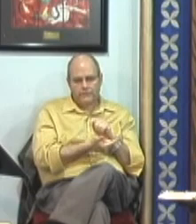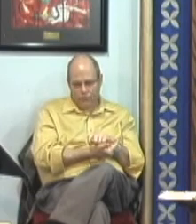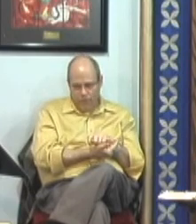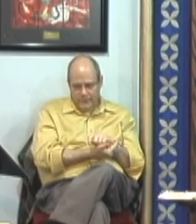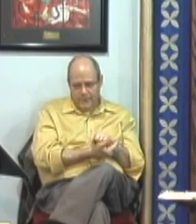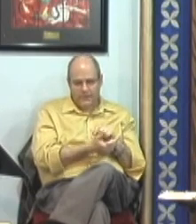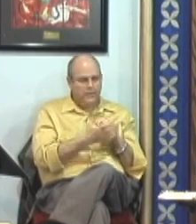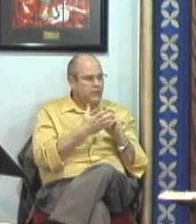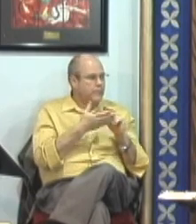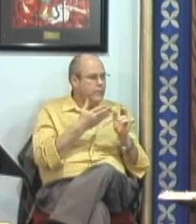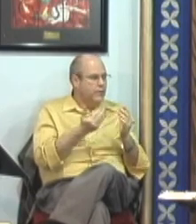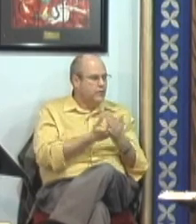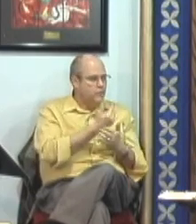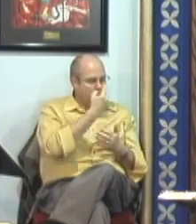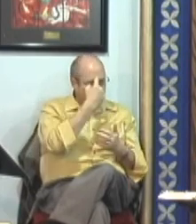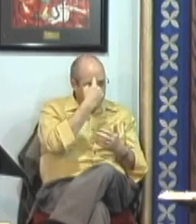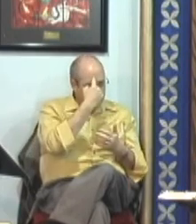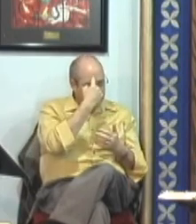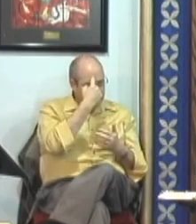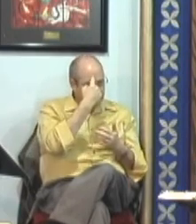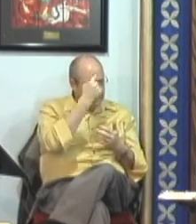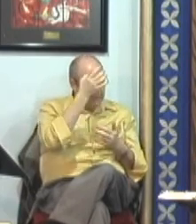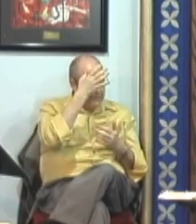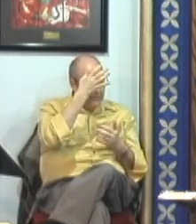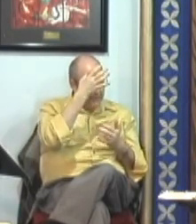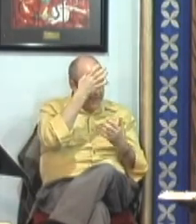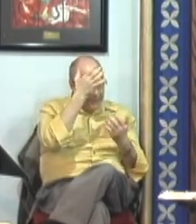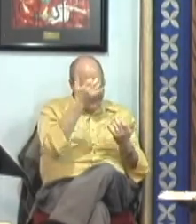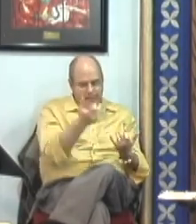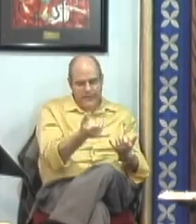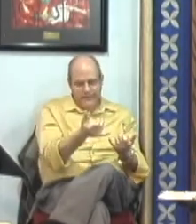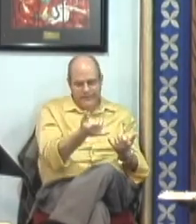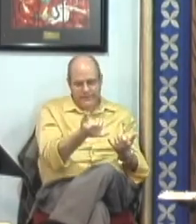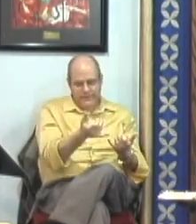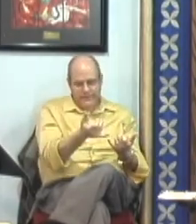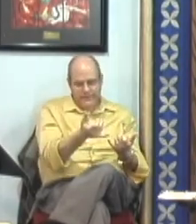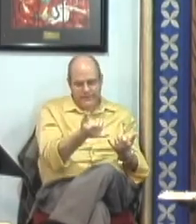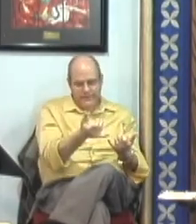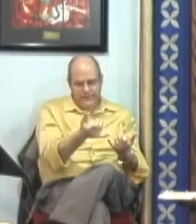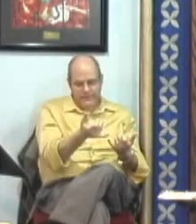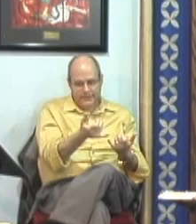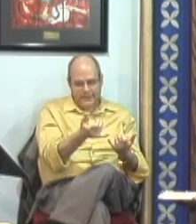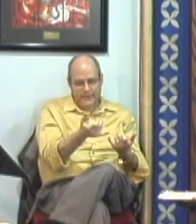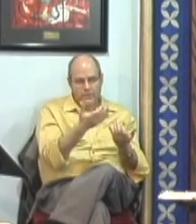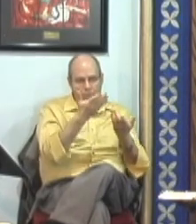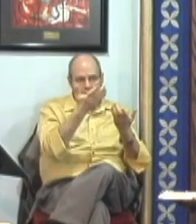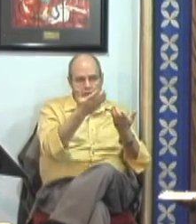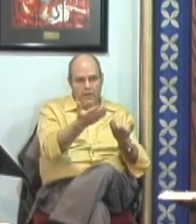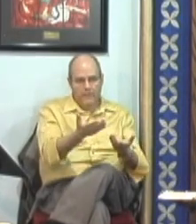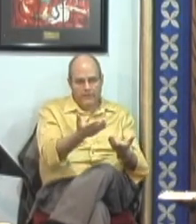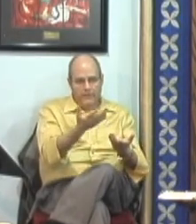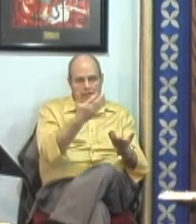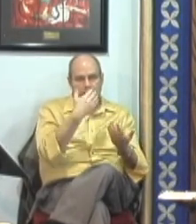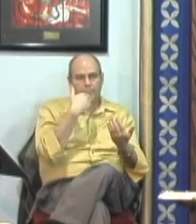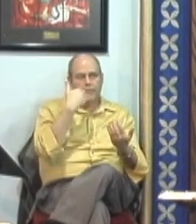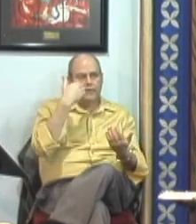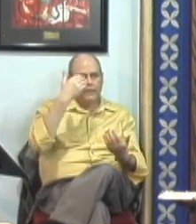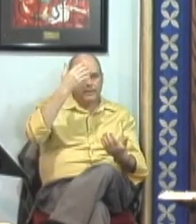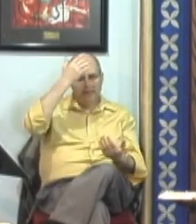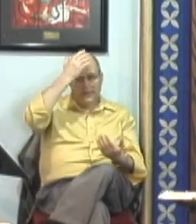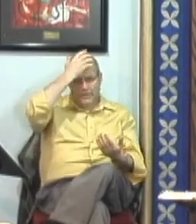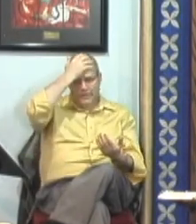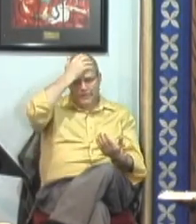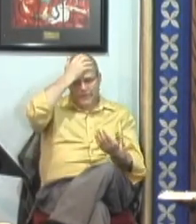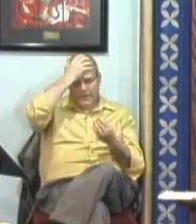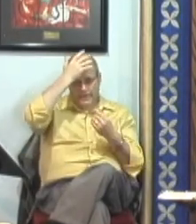the renewing of our minds. So, Father, at this moment, we just offer our thinking up to you. Just put your hand on your